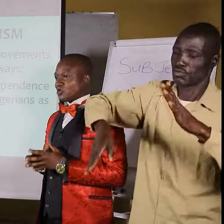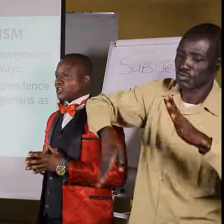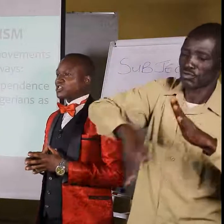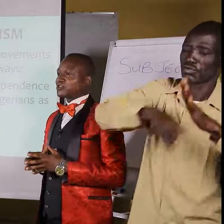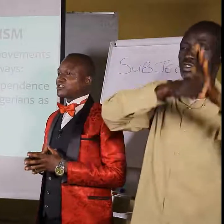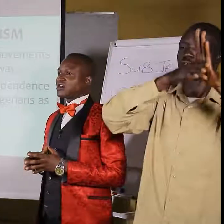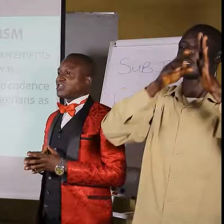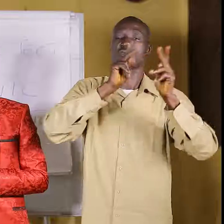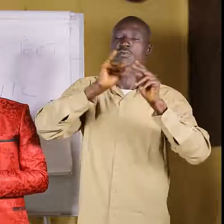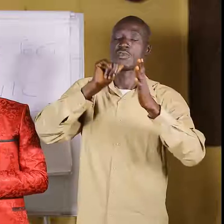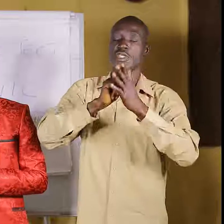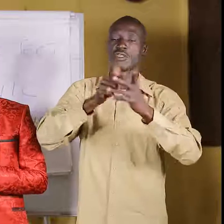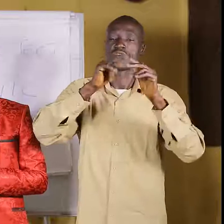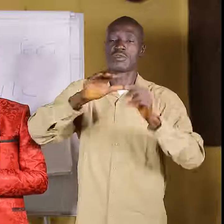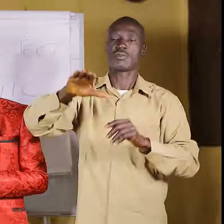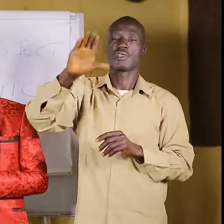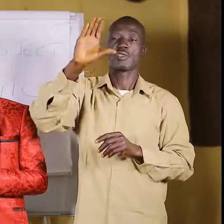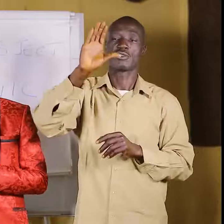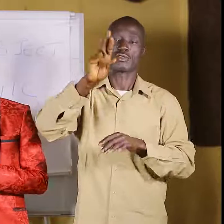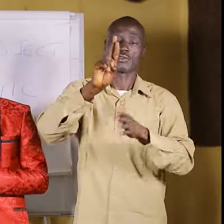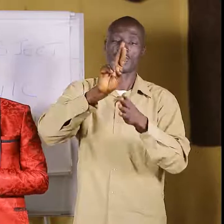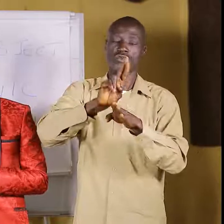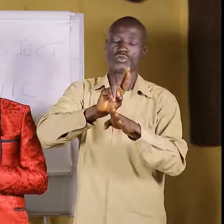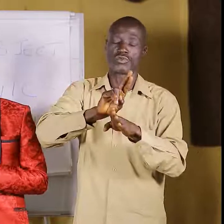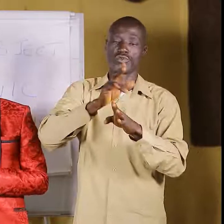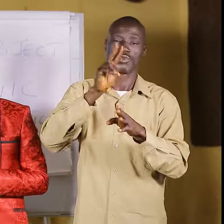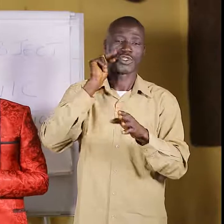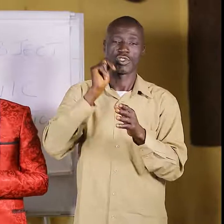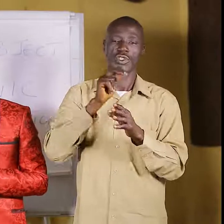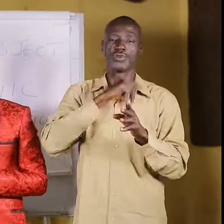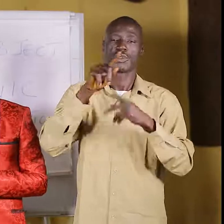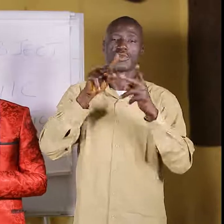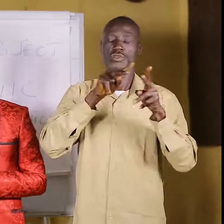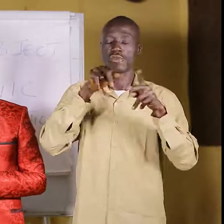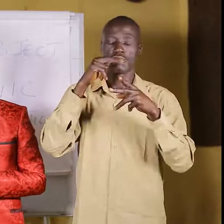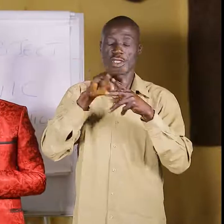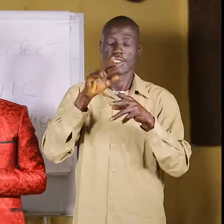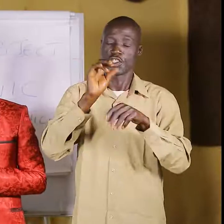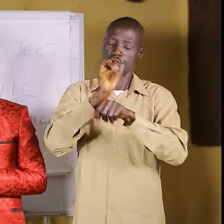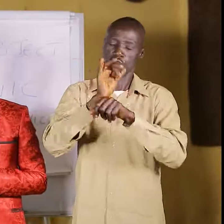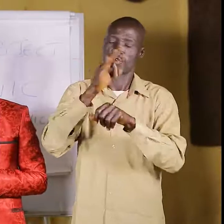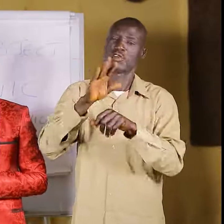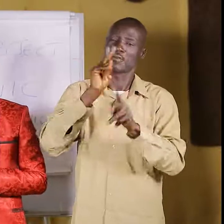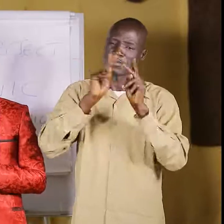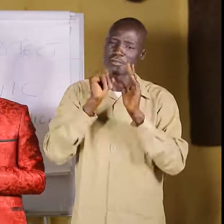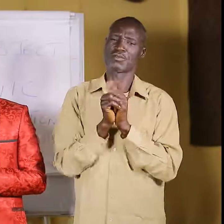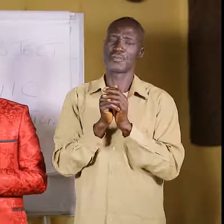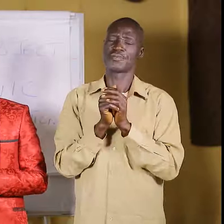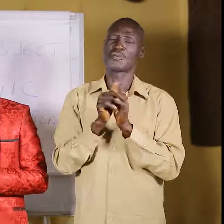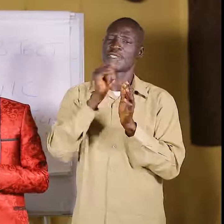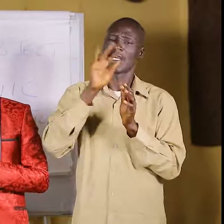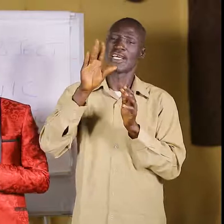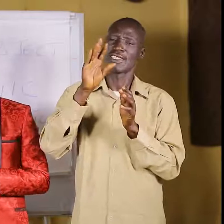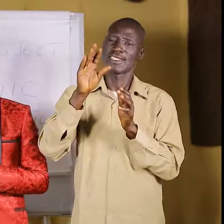or domination. Now, we also looked at the nationalistic roles of citizens. That is, as a citizen